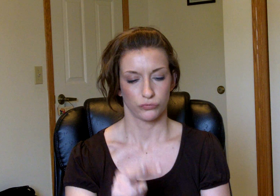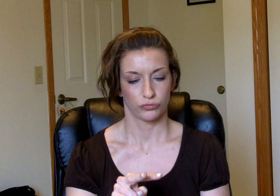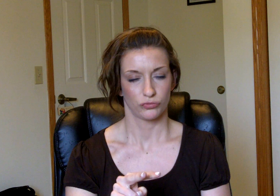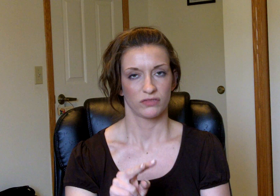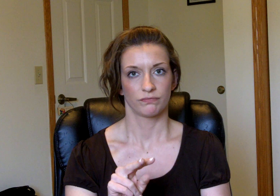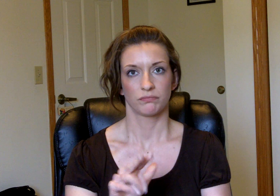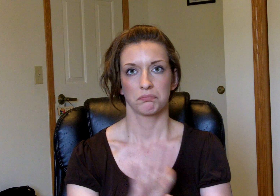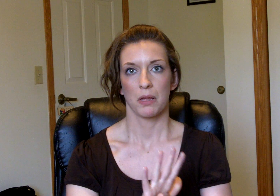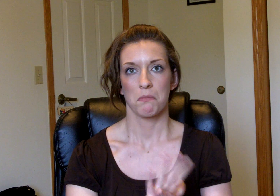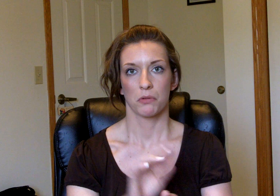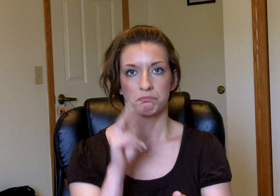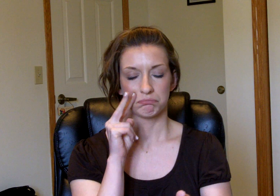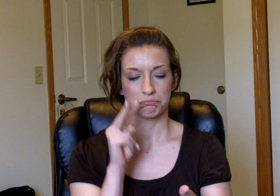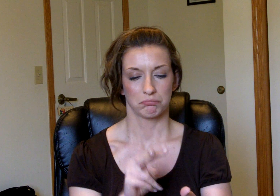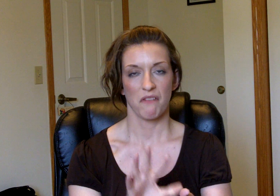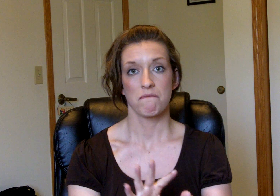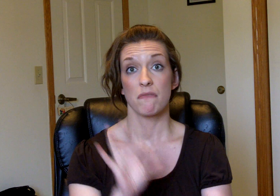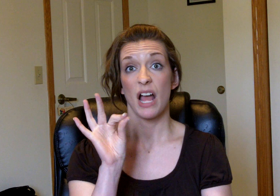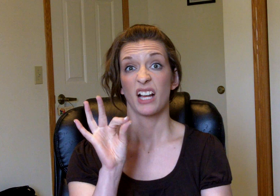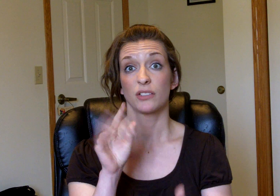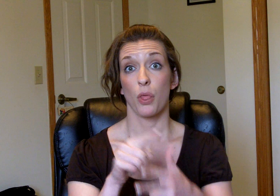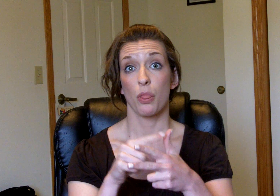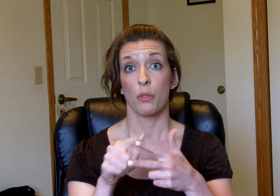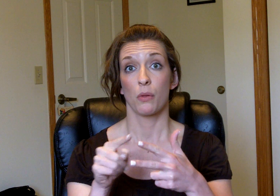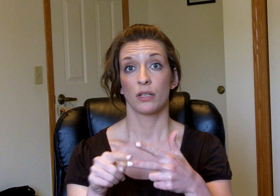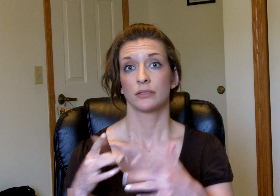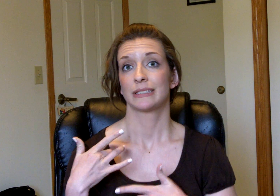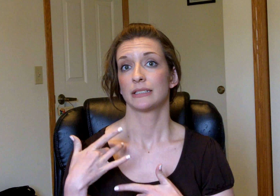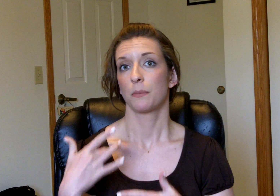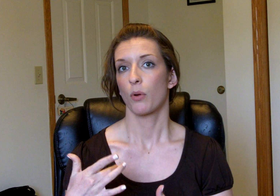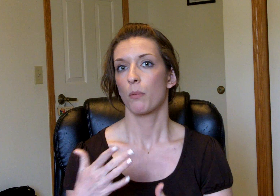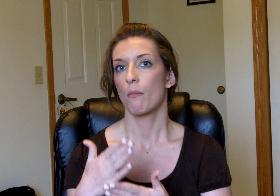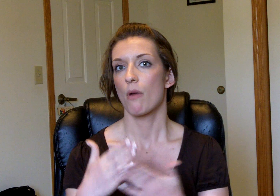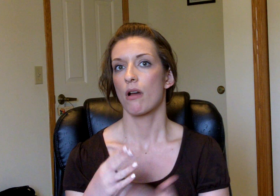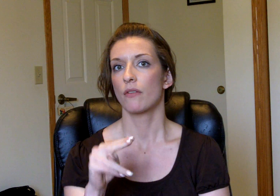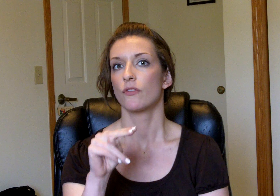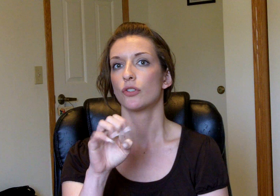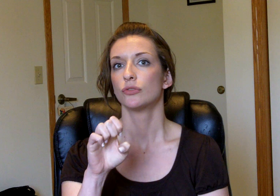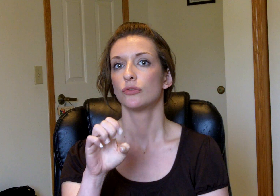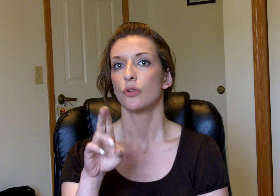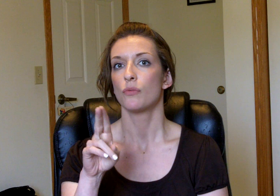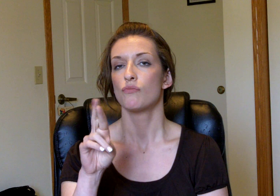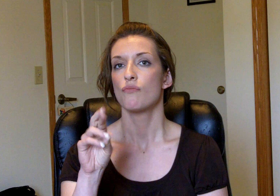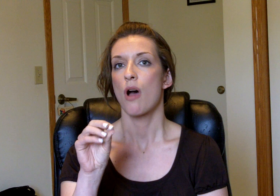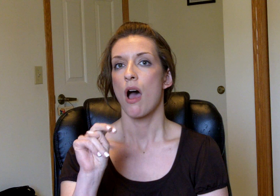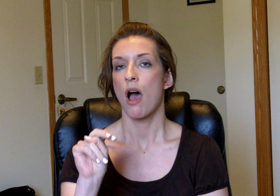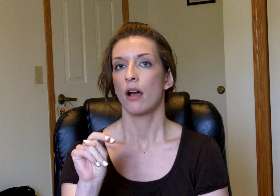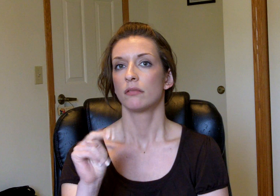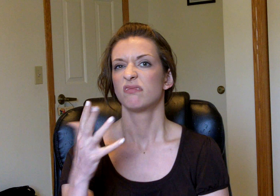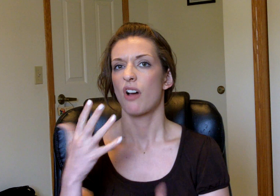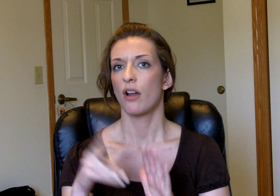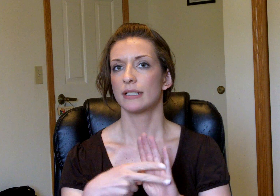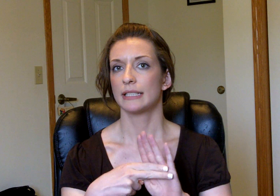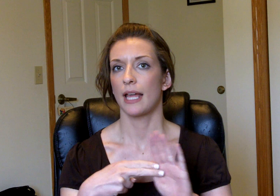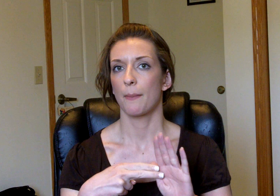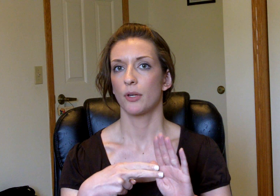parts of a neuron. I've lettered them there for you, A, B, and C: dendrite, cell